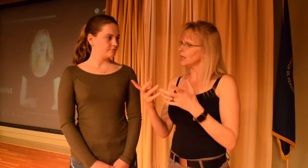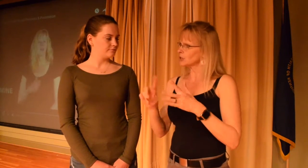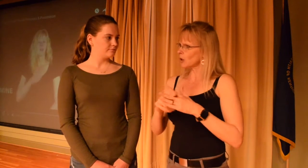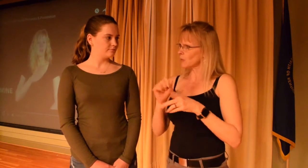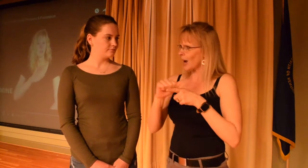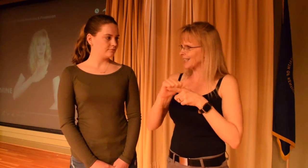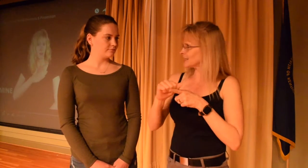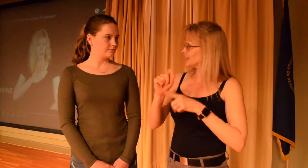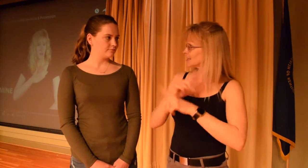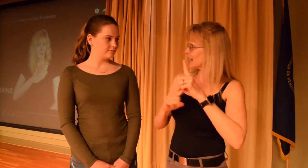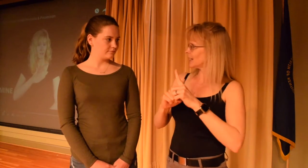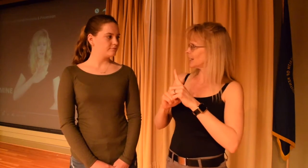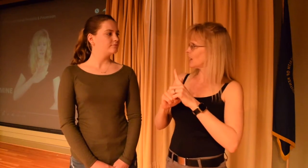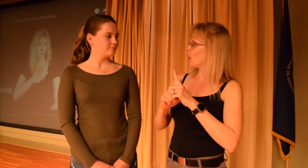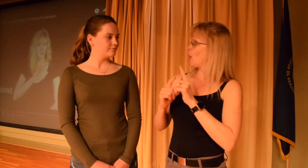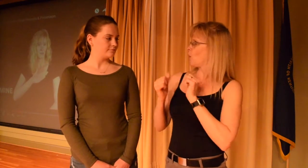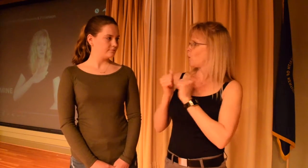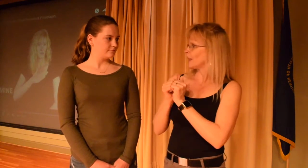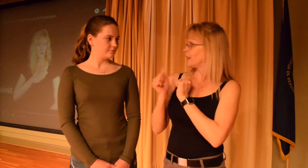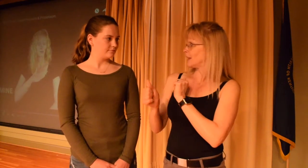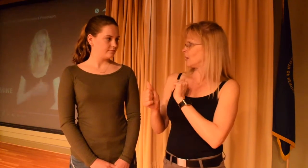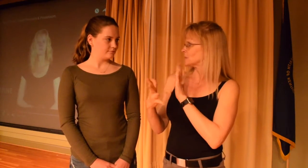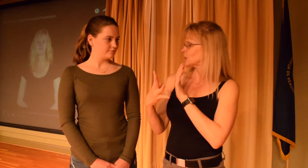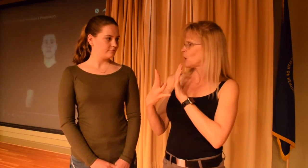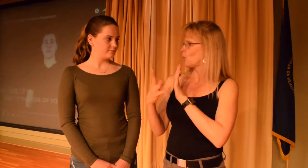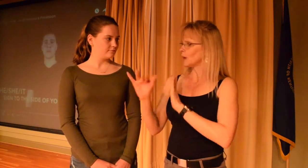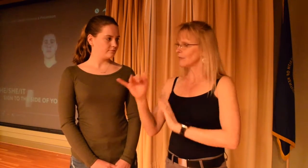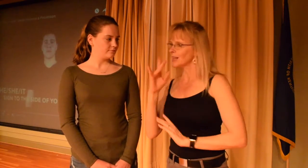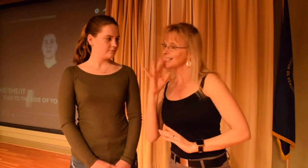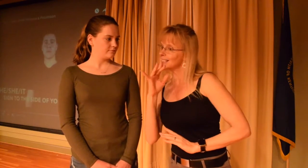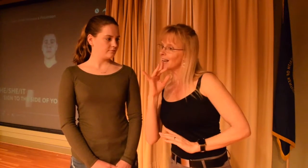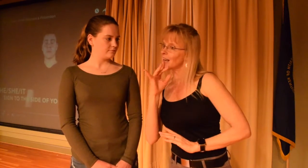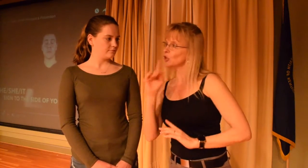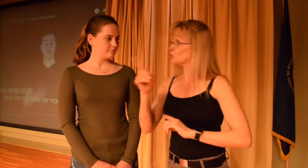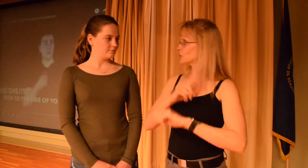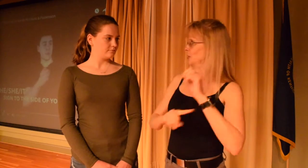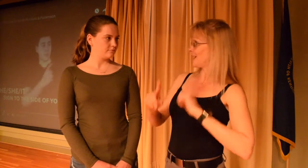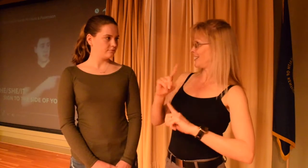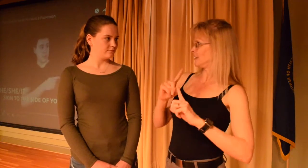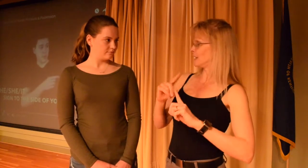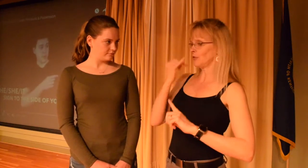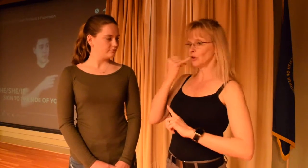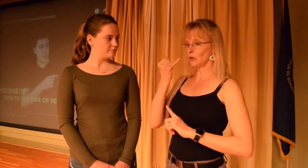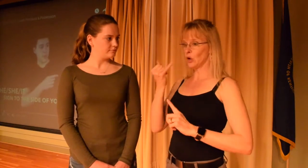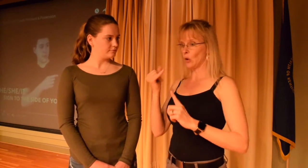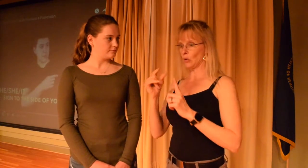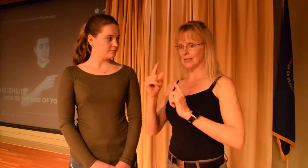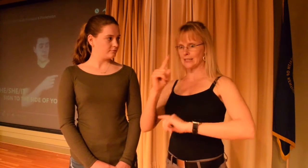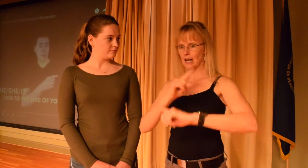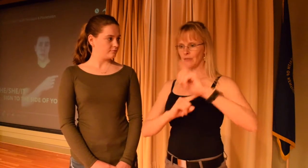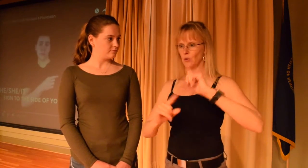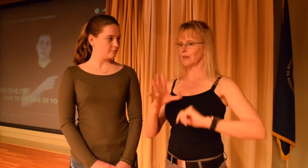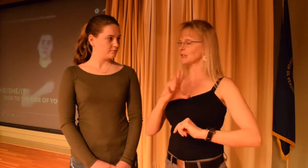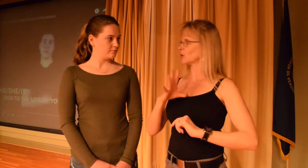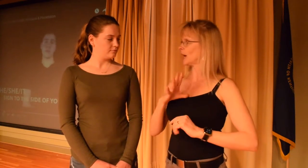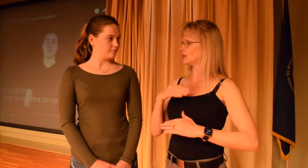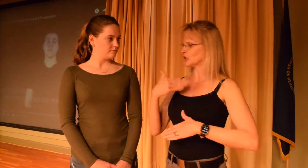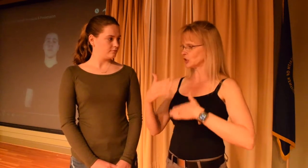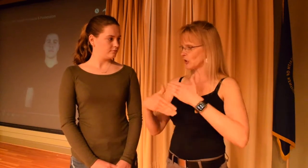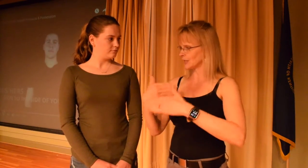start practicing signing with them. So whatever they say, you sign. If you don't know the sign for it, that's okay. Just start